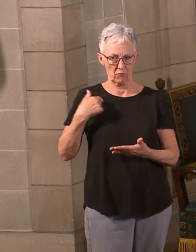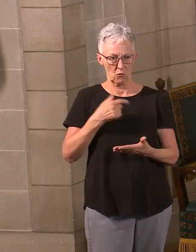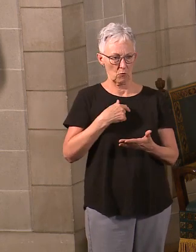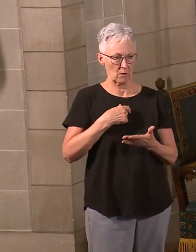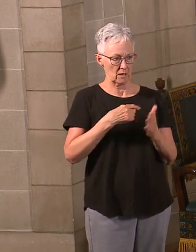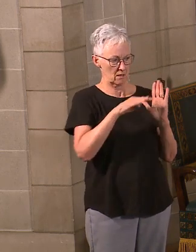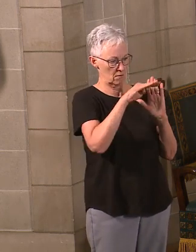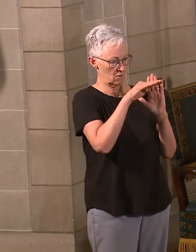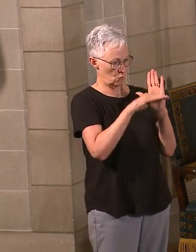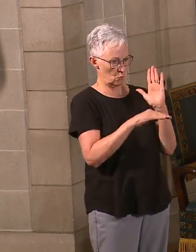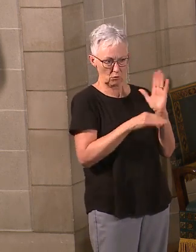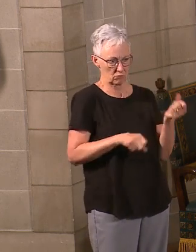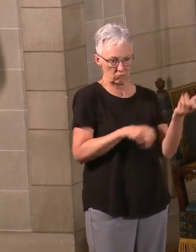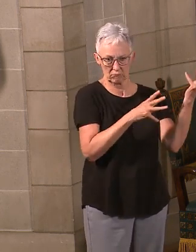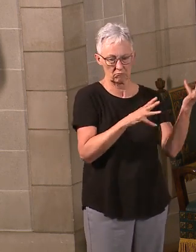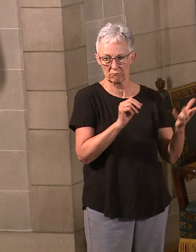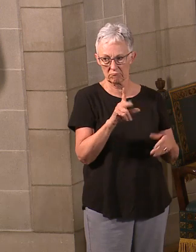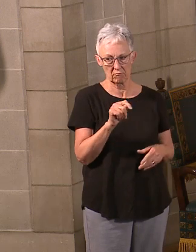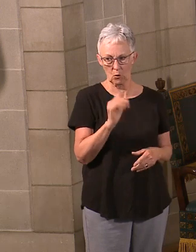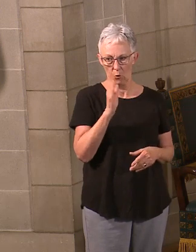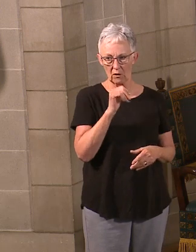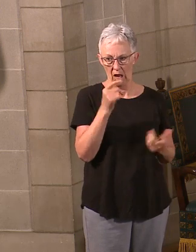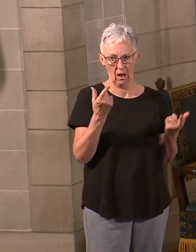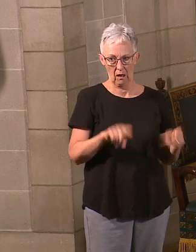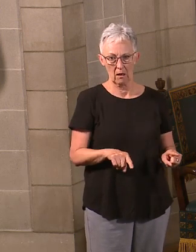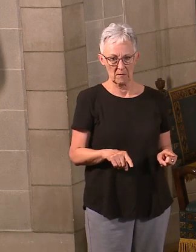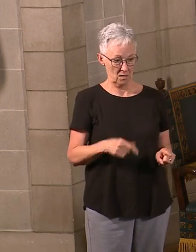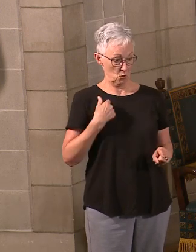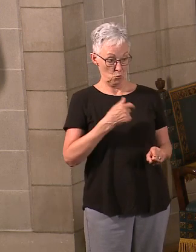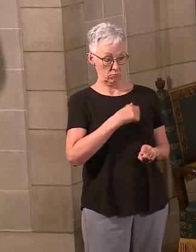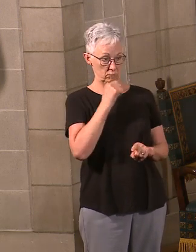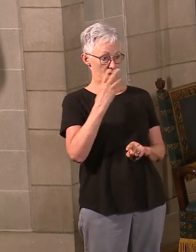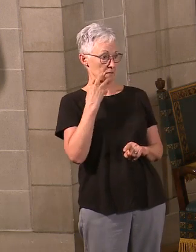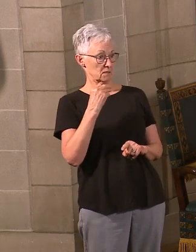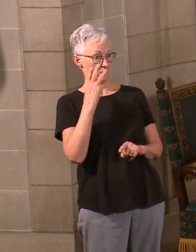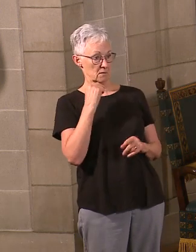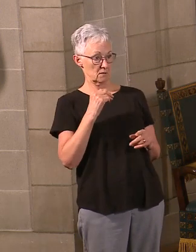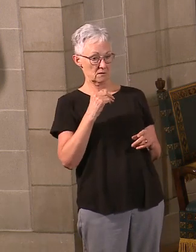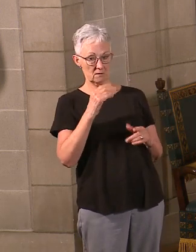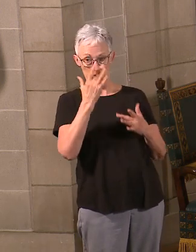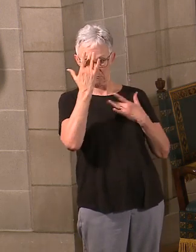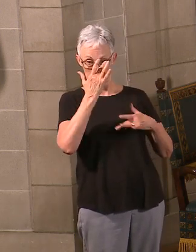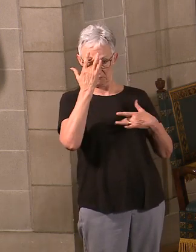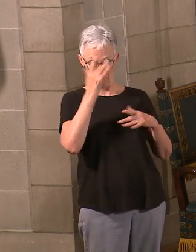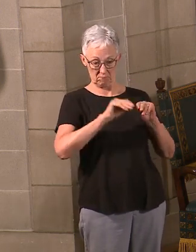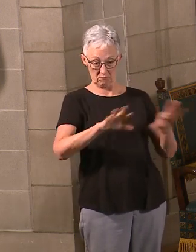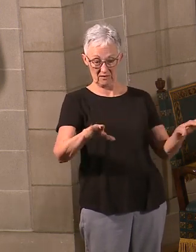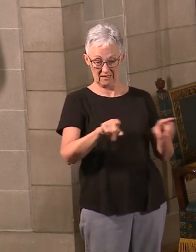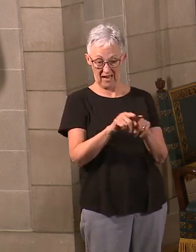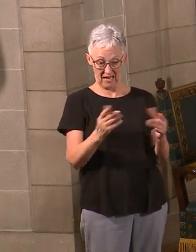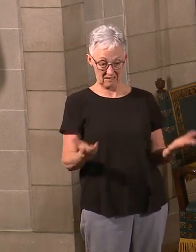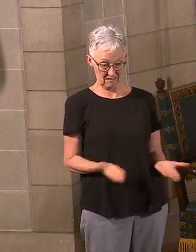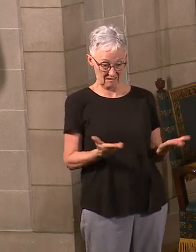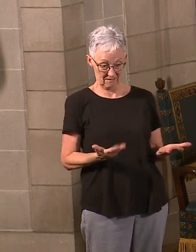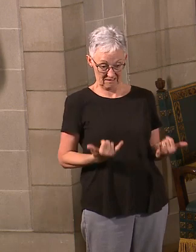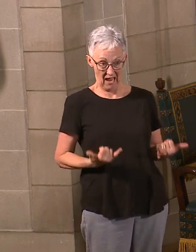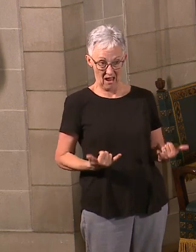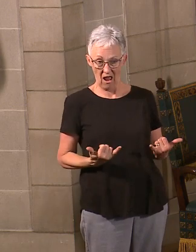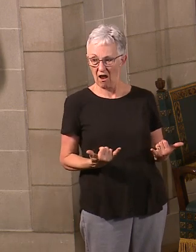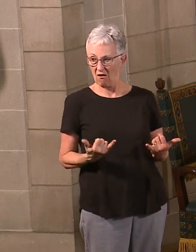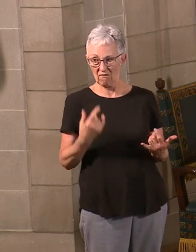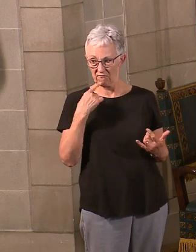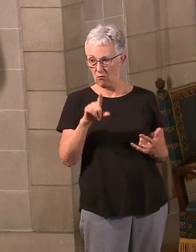that we haven't experienced in our country in over a century. So we're going to have to learn our way through this with regard to what the right level of restrictions are going to be.